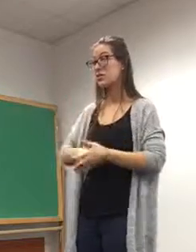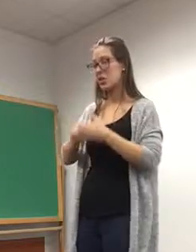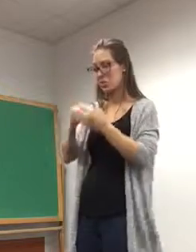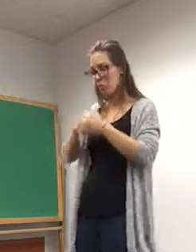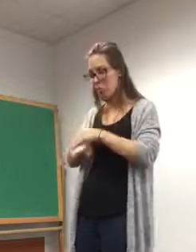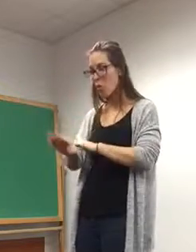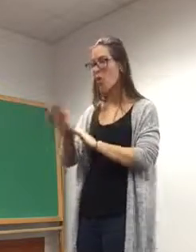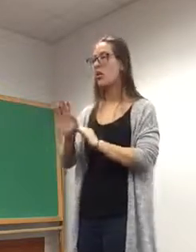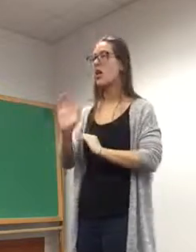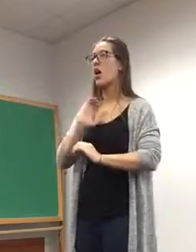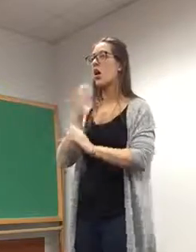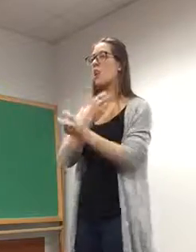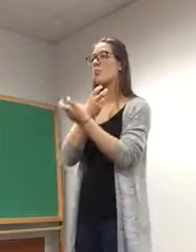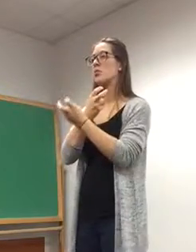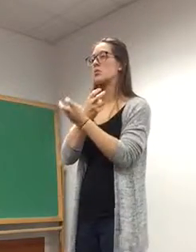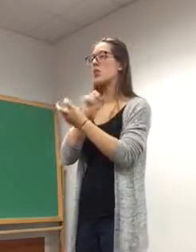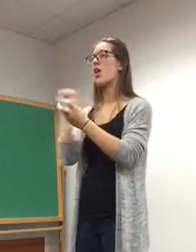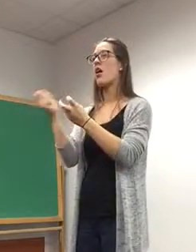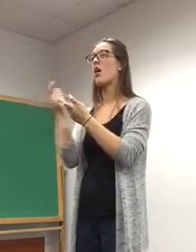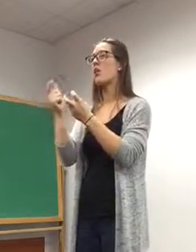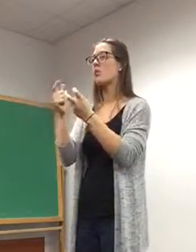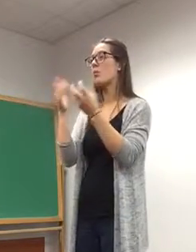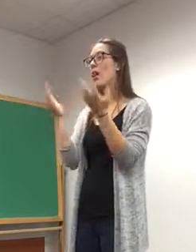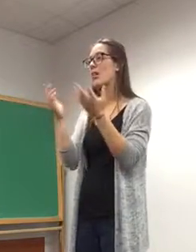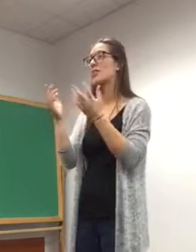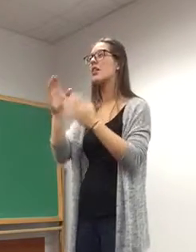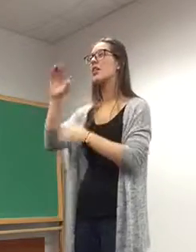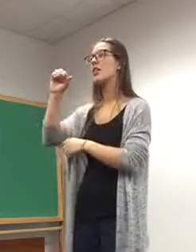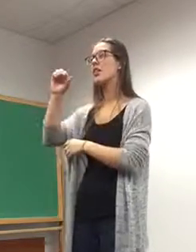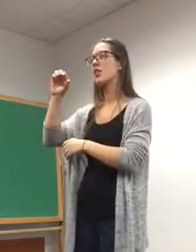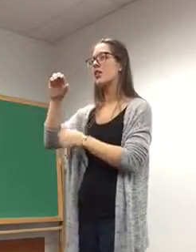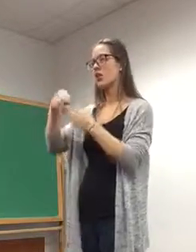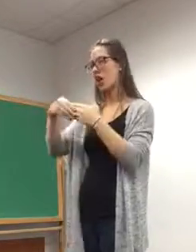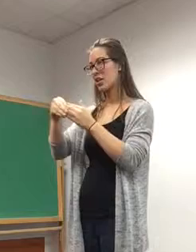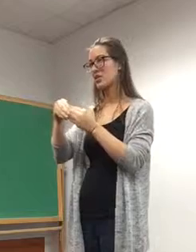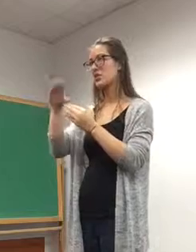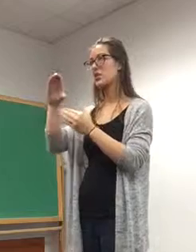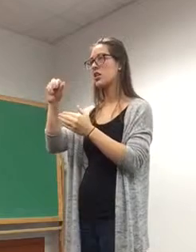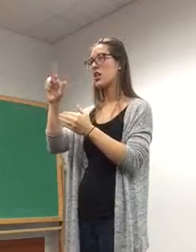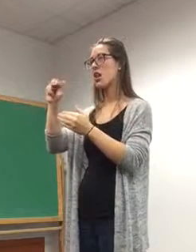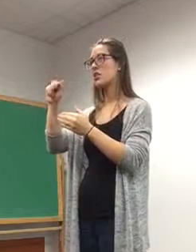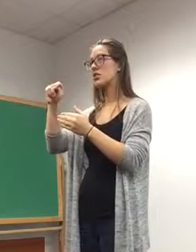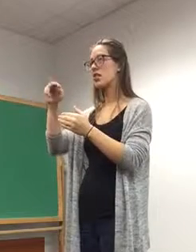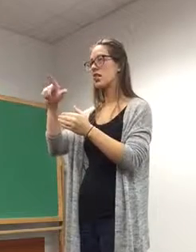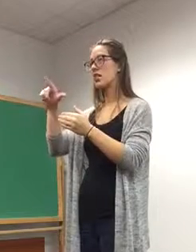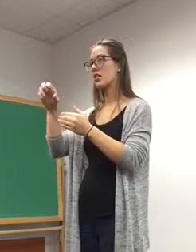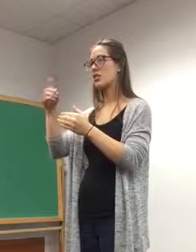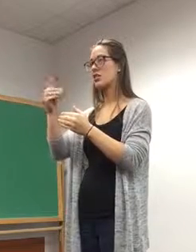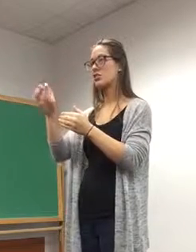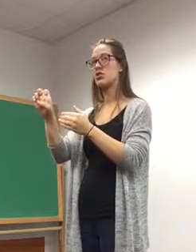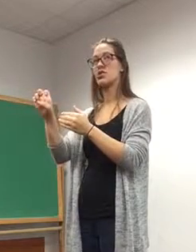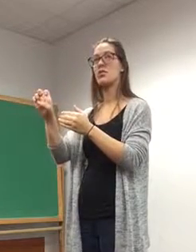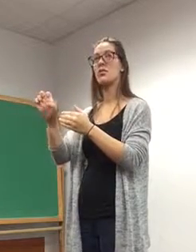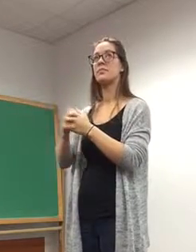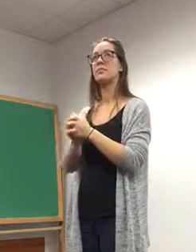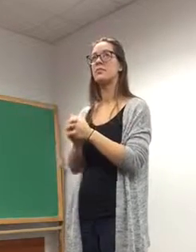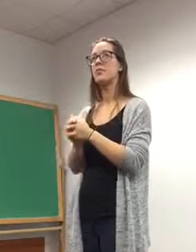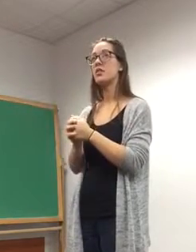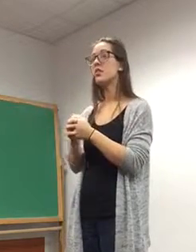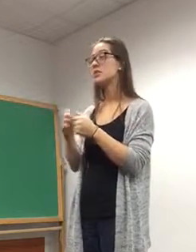cartilage. Now, where can I find cartilage on my body? How can I see an example of what cartilage is really like? Okay, everybody go. Get your